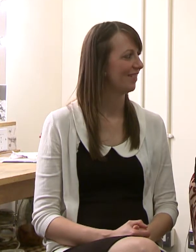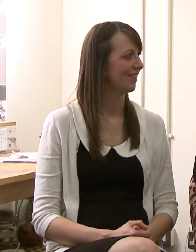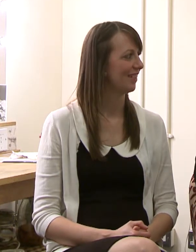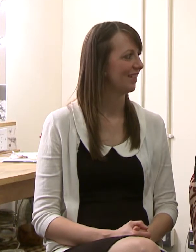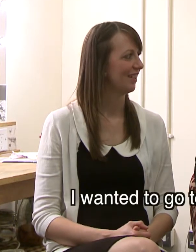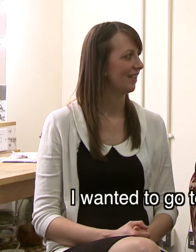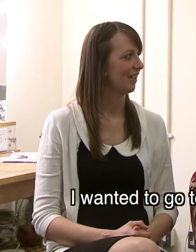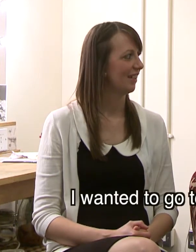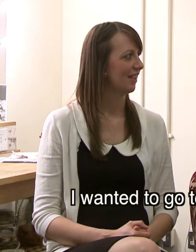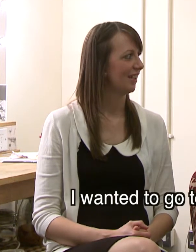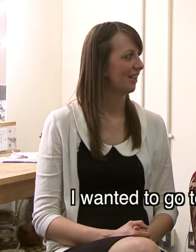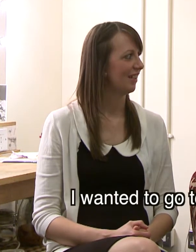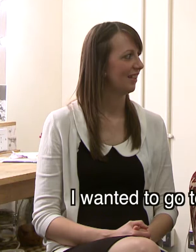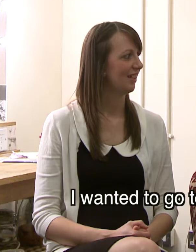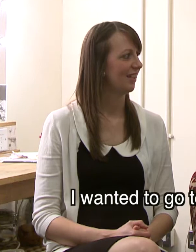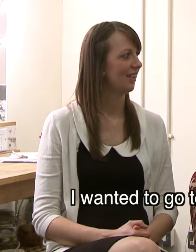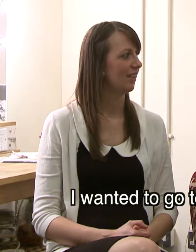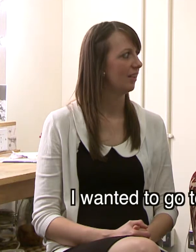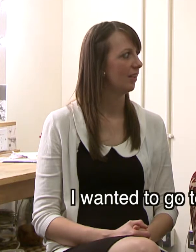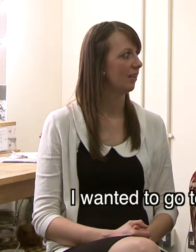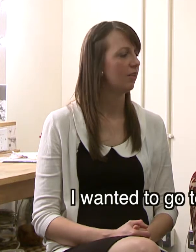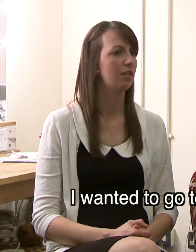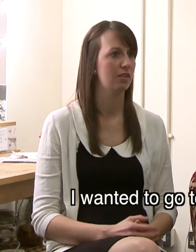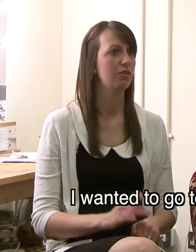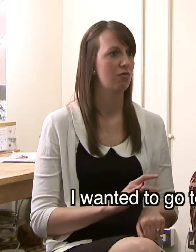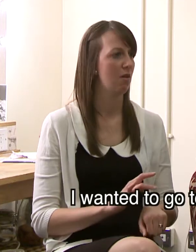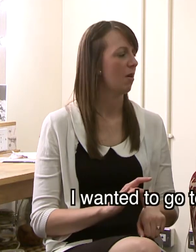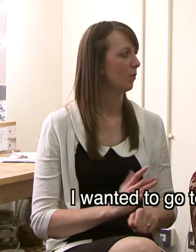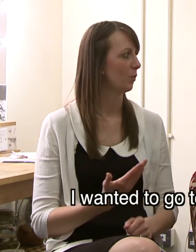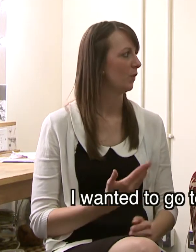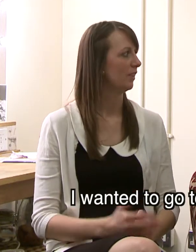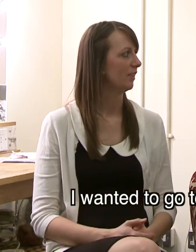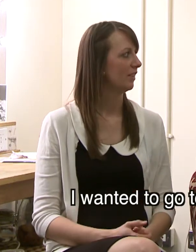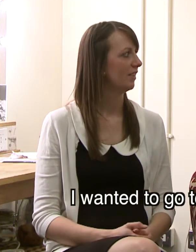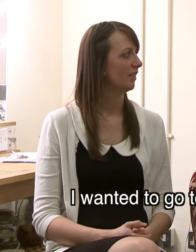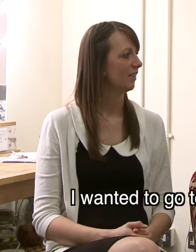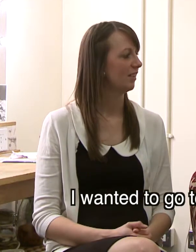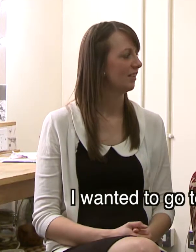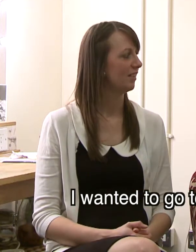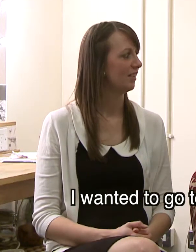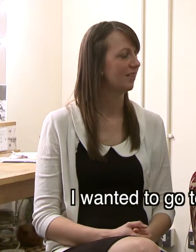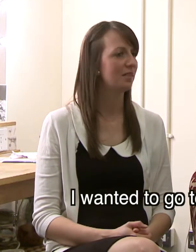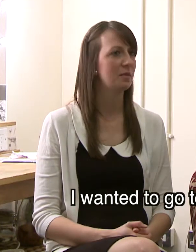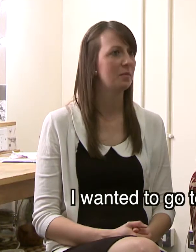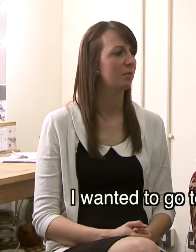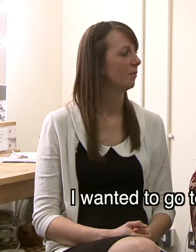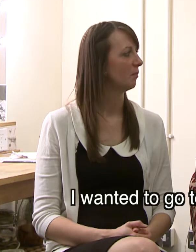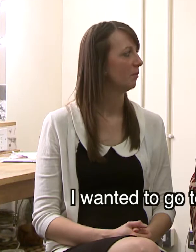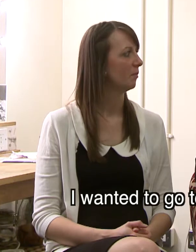I want to go to drama school in Manchester. He